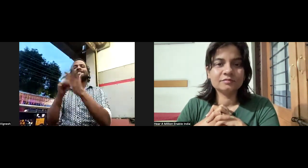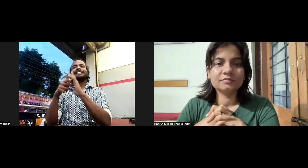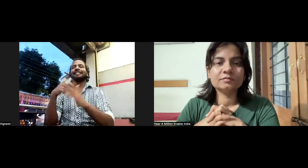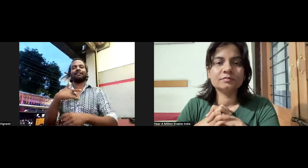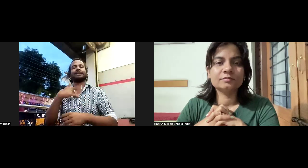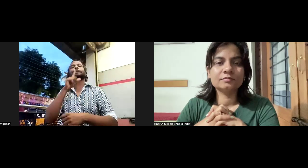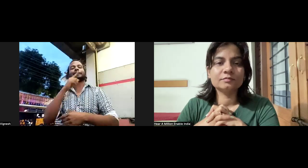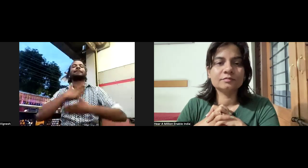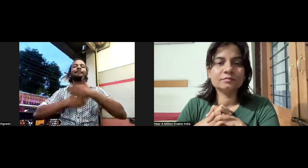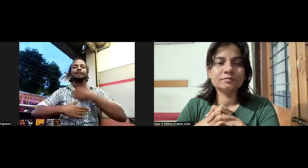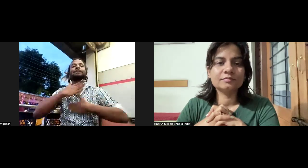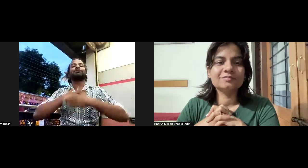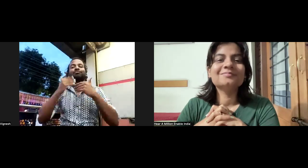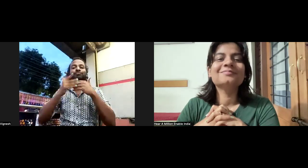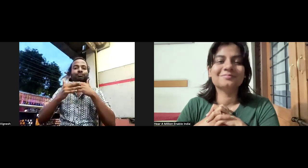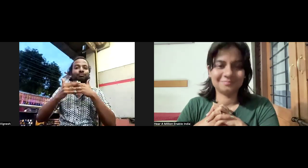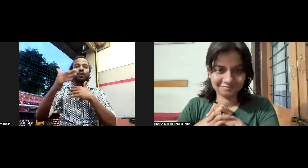that I